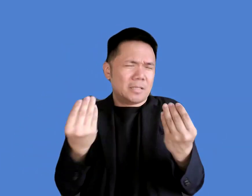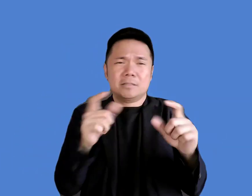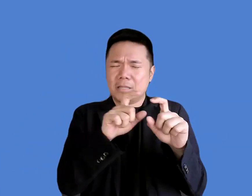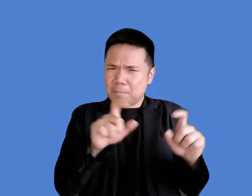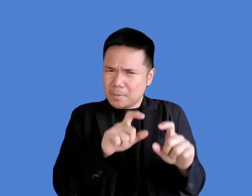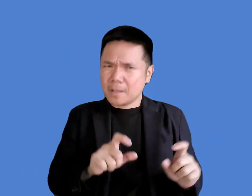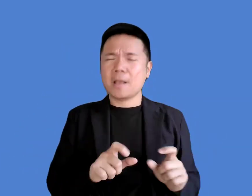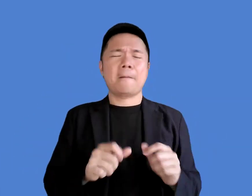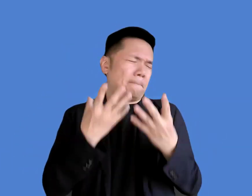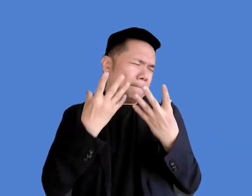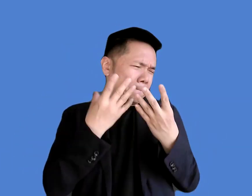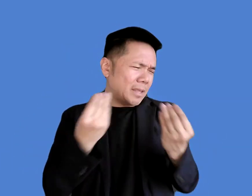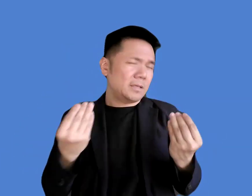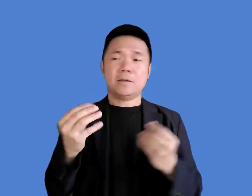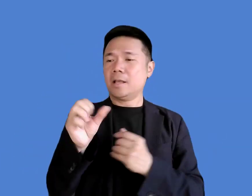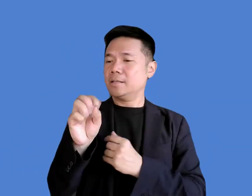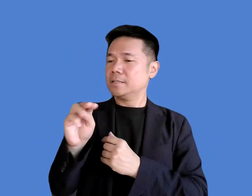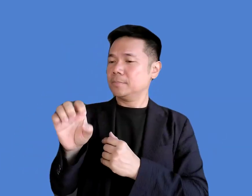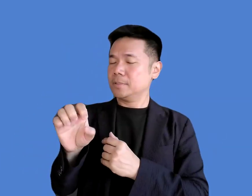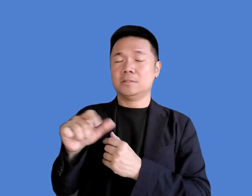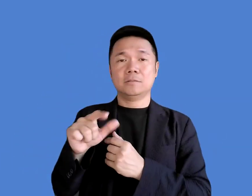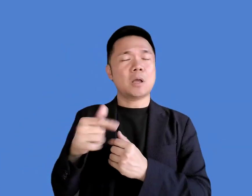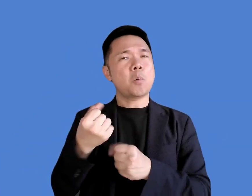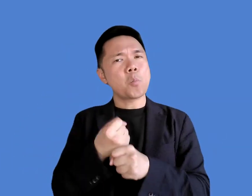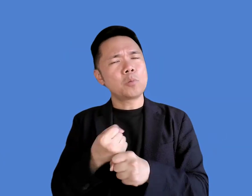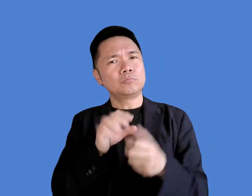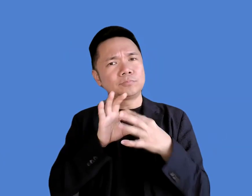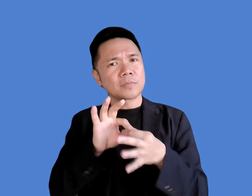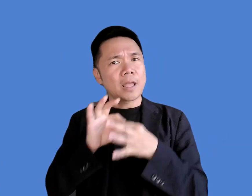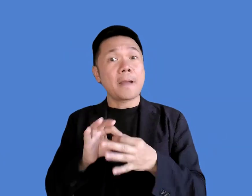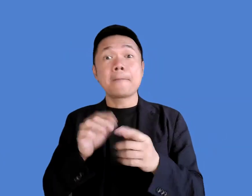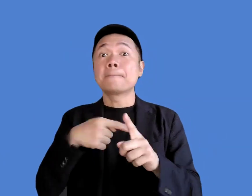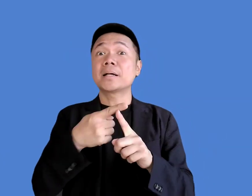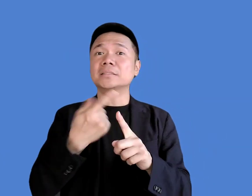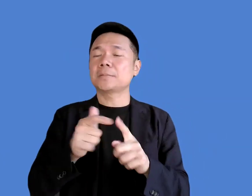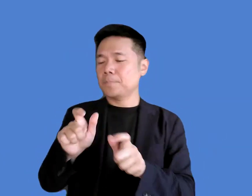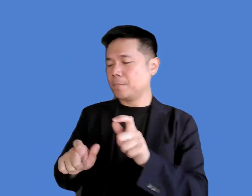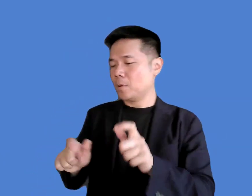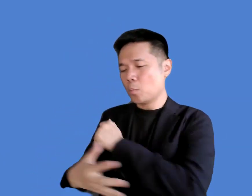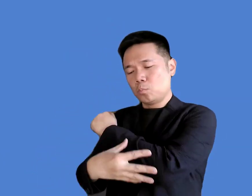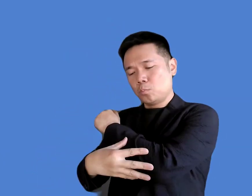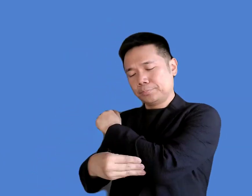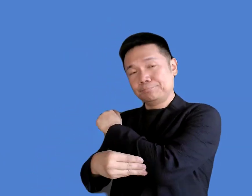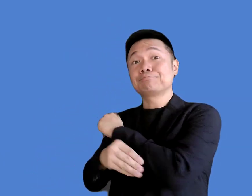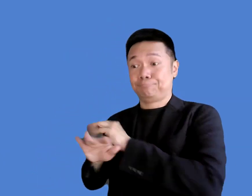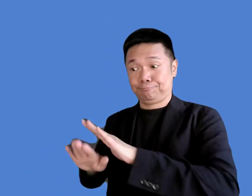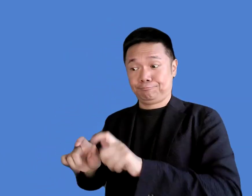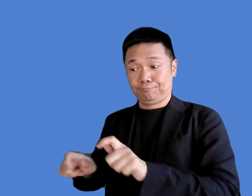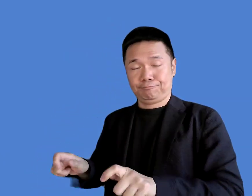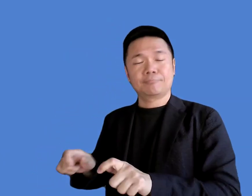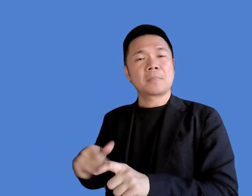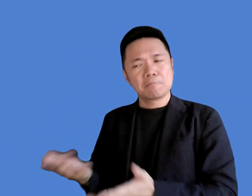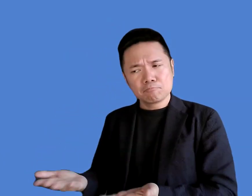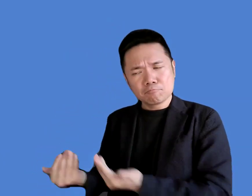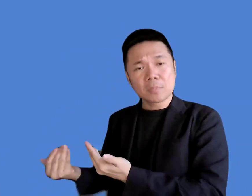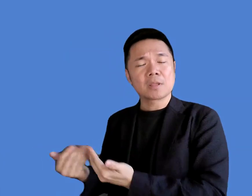hundreds of different SMEs, primarily to also serve lower income populations. And I firsthand witnessed the